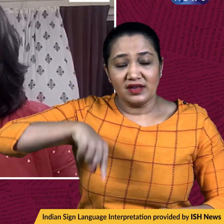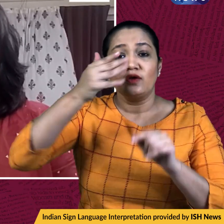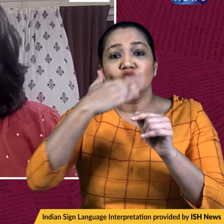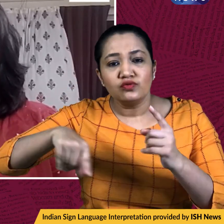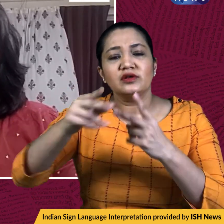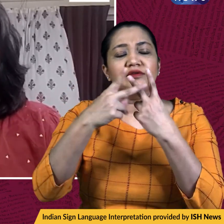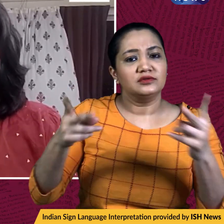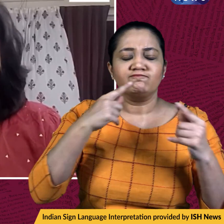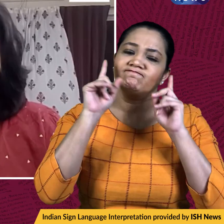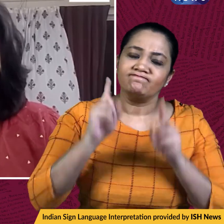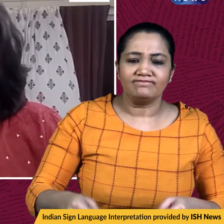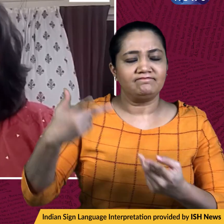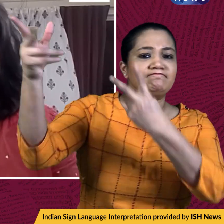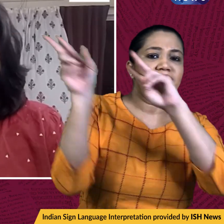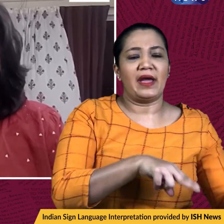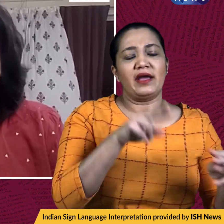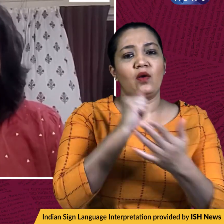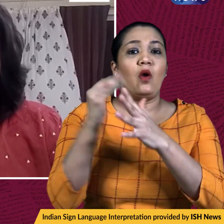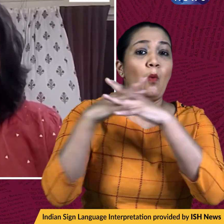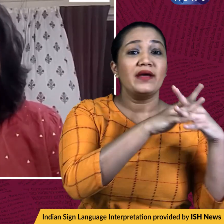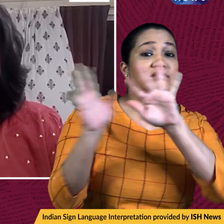students and others to move to the western borders.